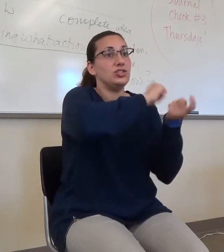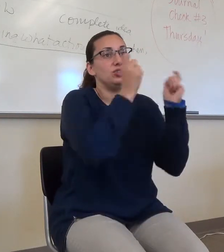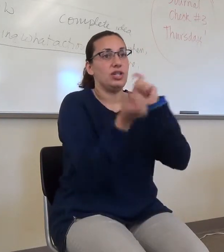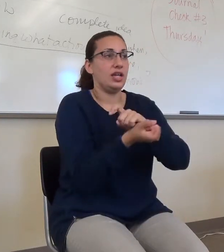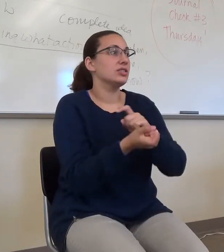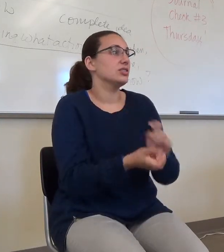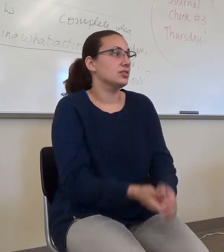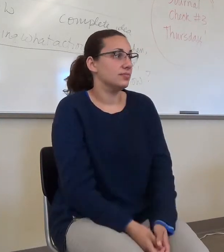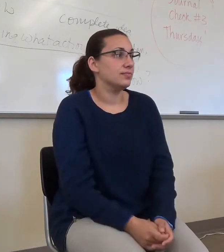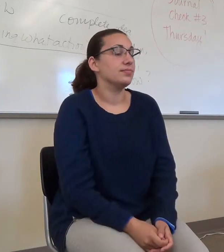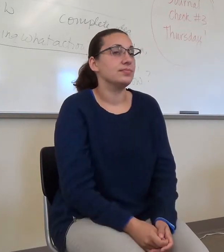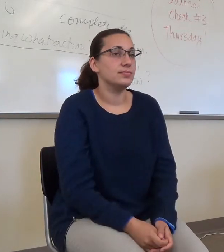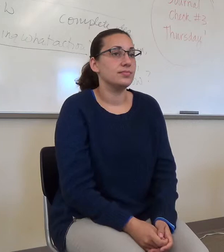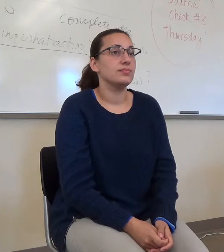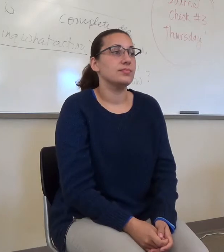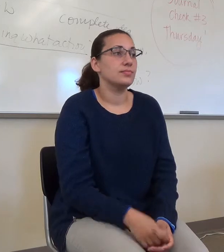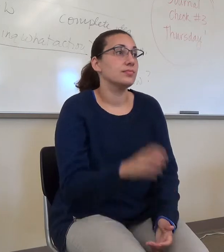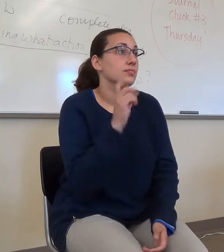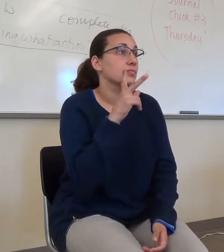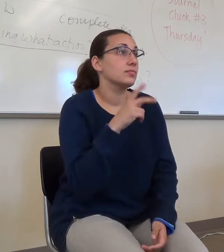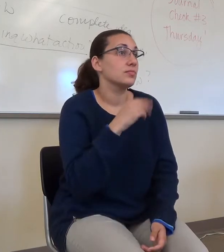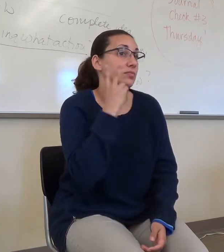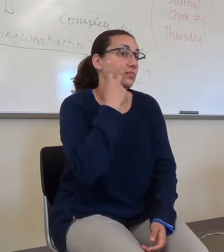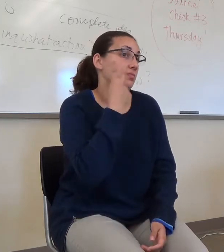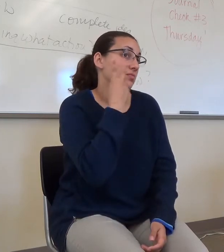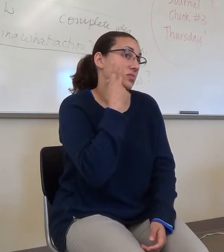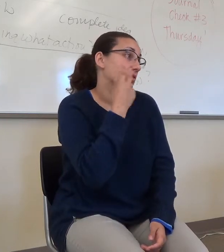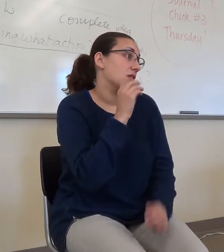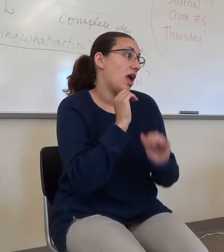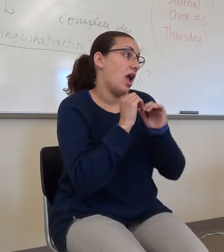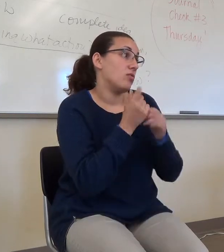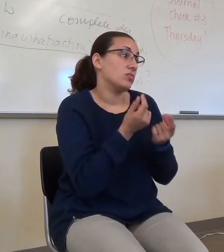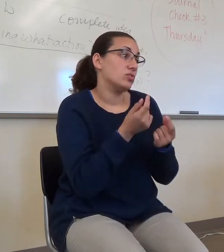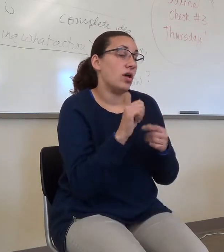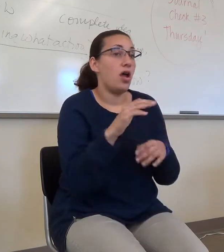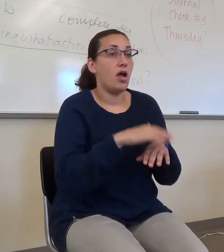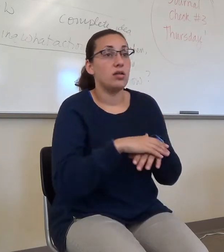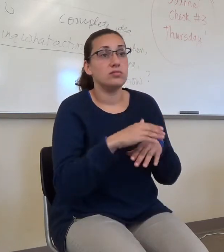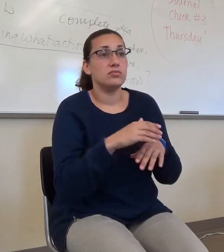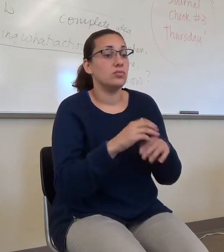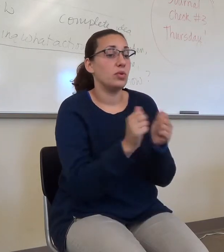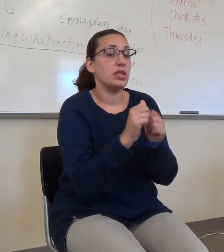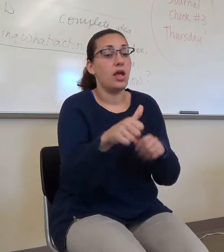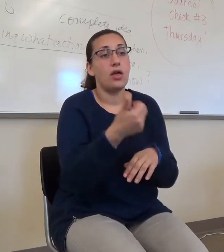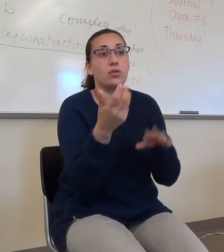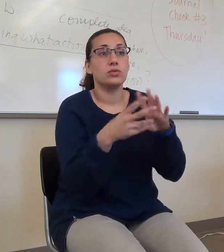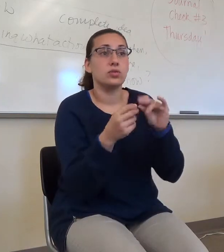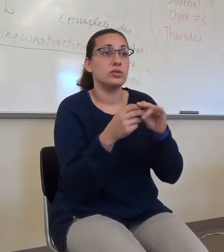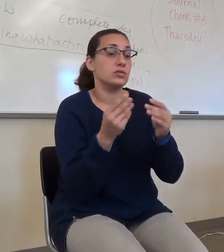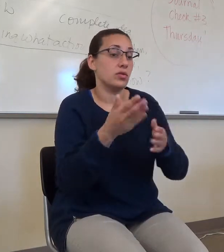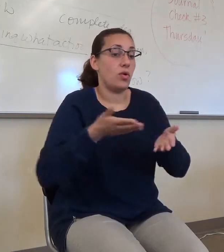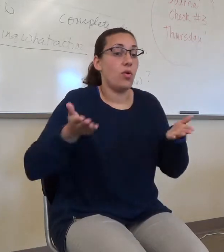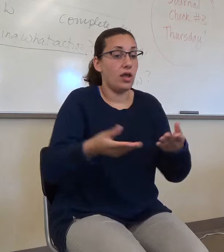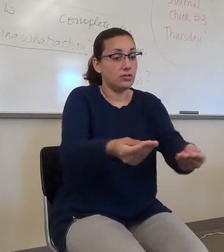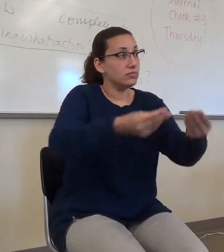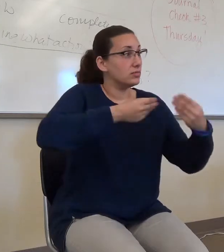tricky. Okay, so we'll see how you did on the other two. Go ahead and turn that in. And then remember to come